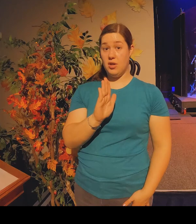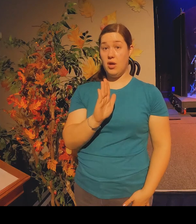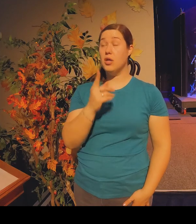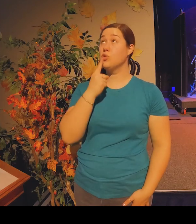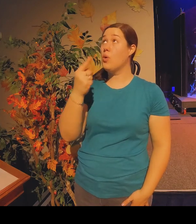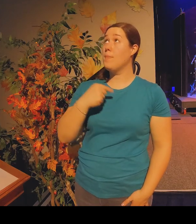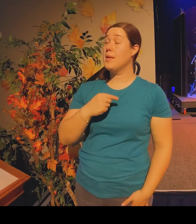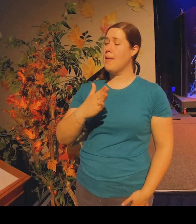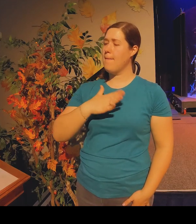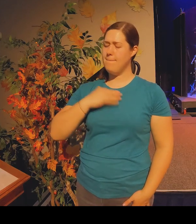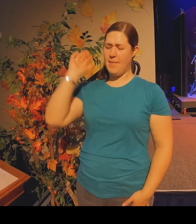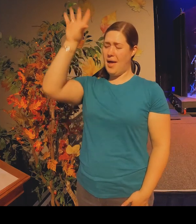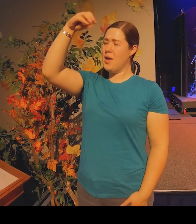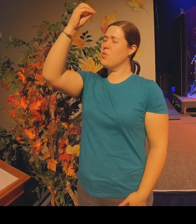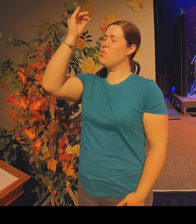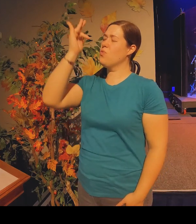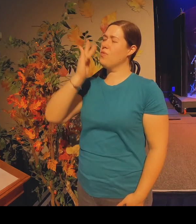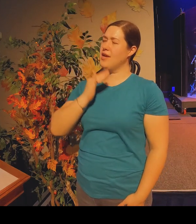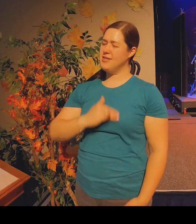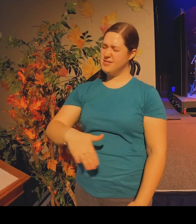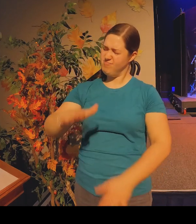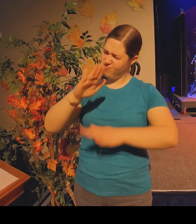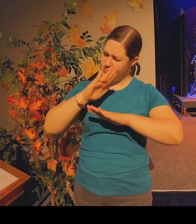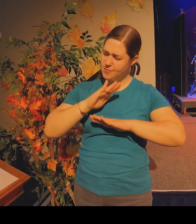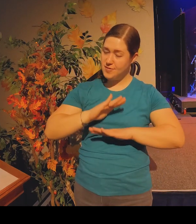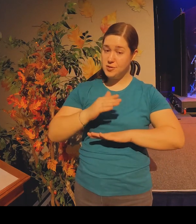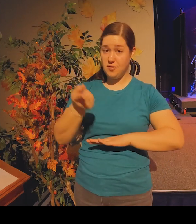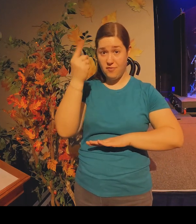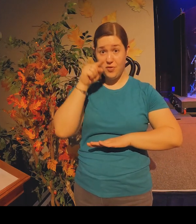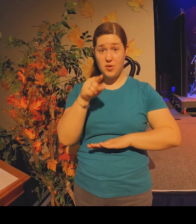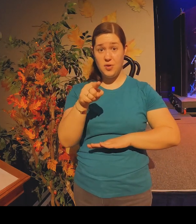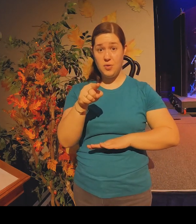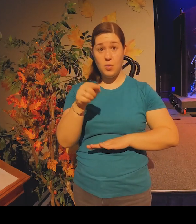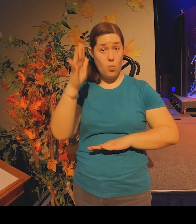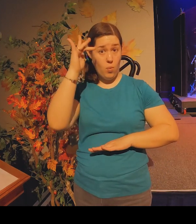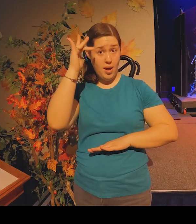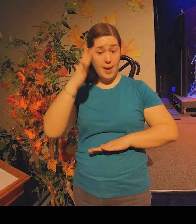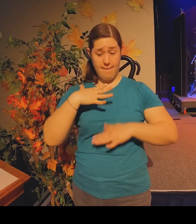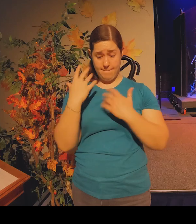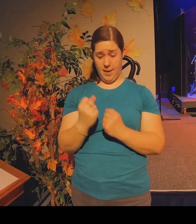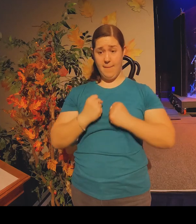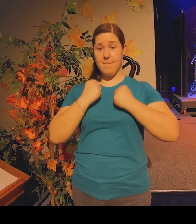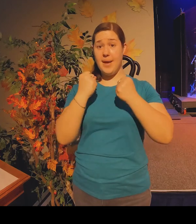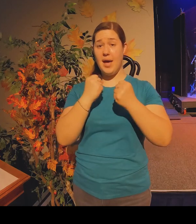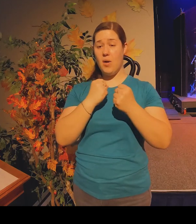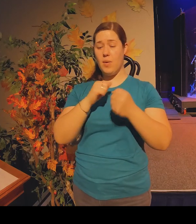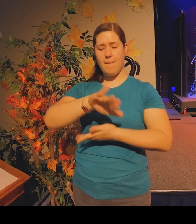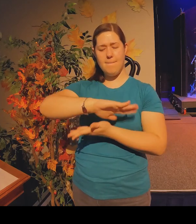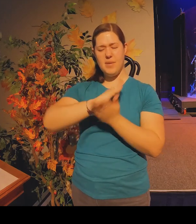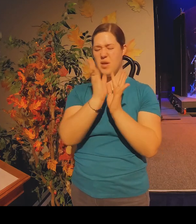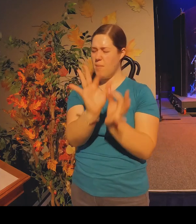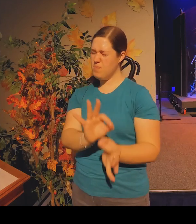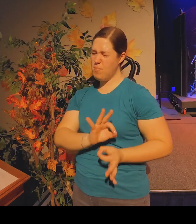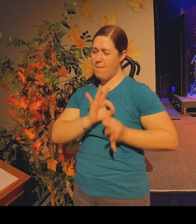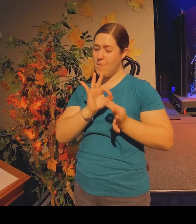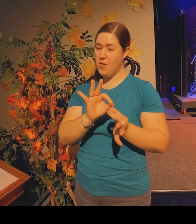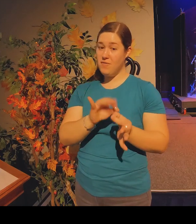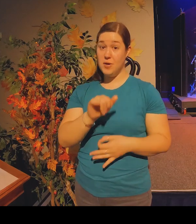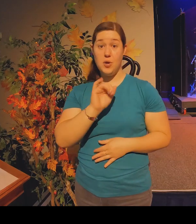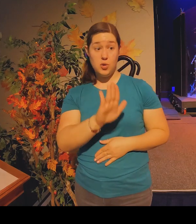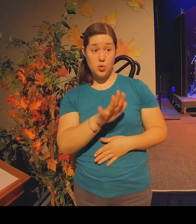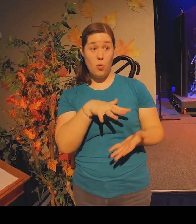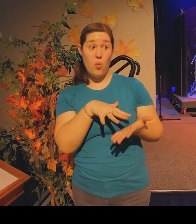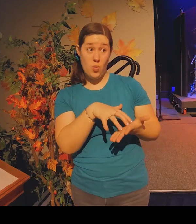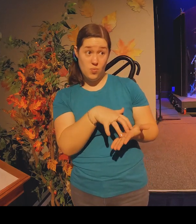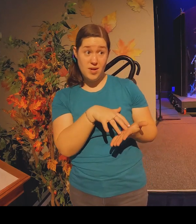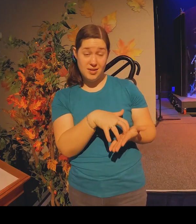you, for power is perfected in weakness. God said to Paul, listen, I'm not going to answer this prayer